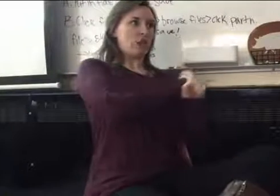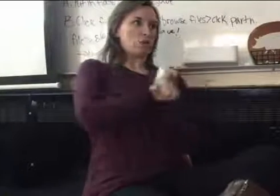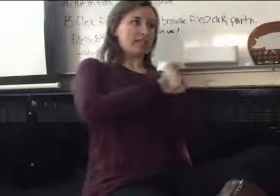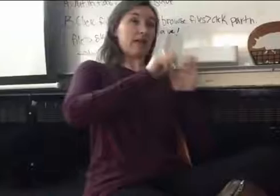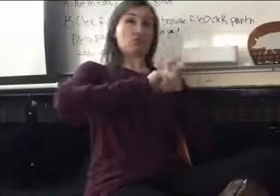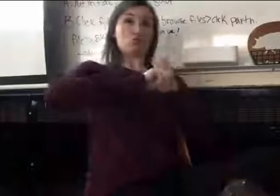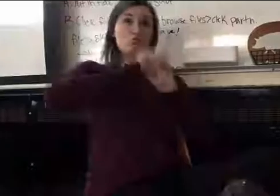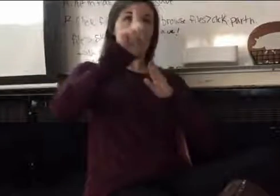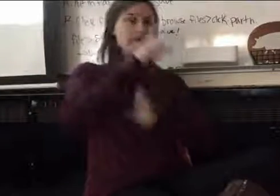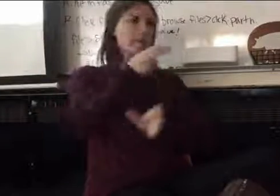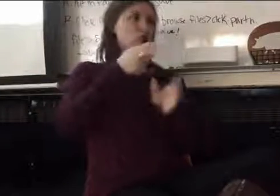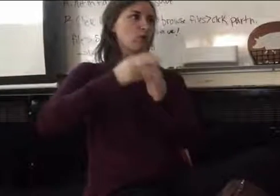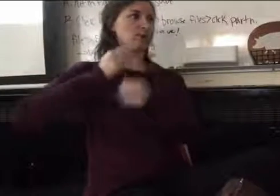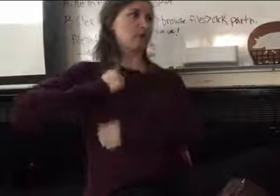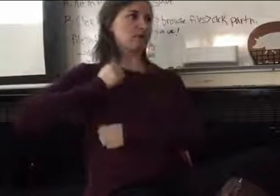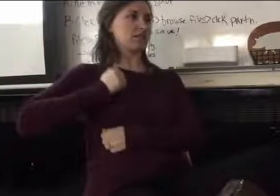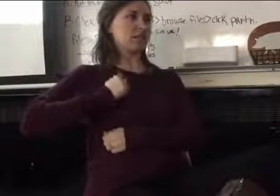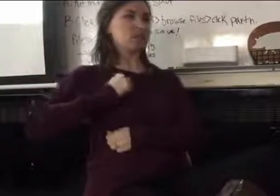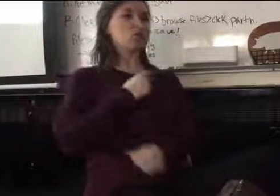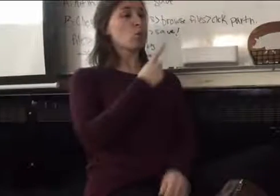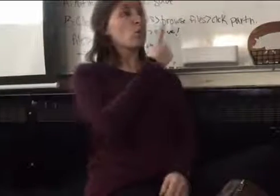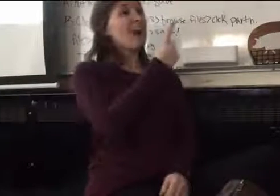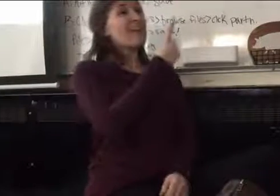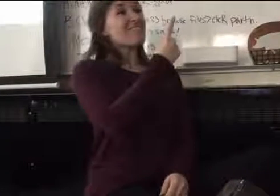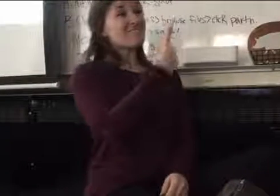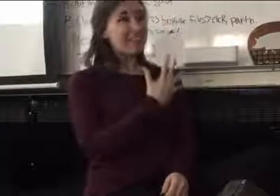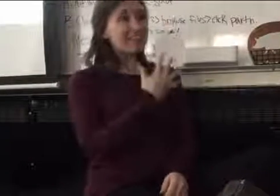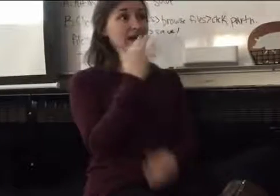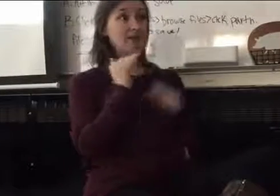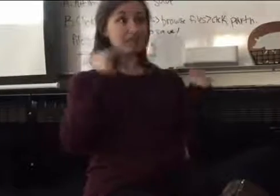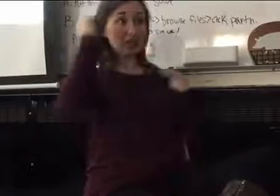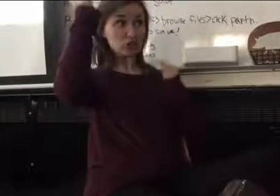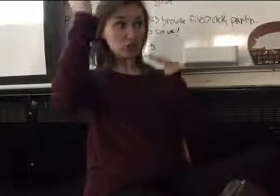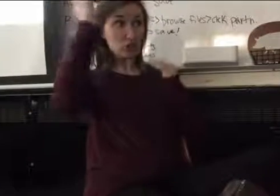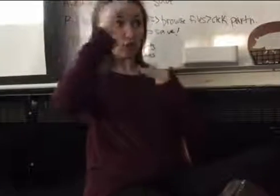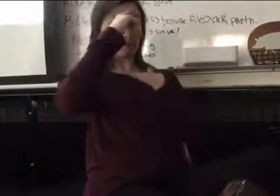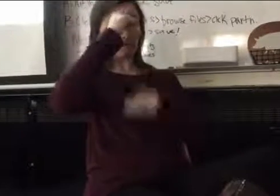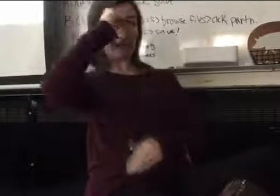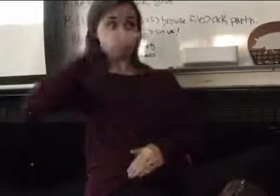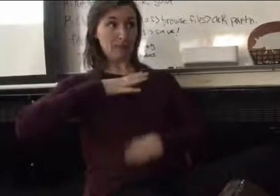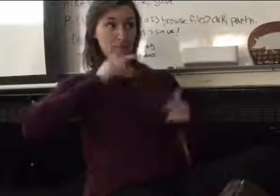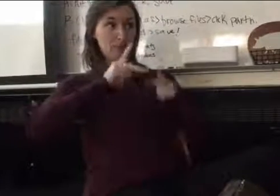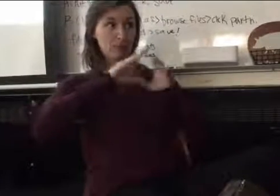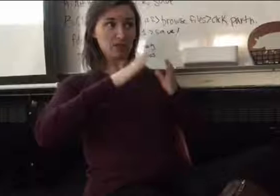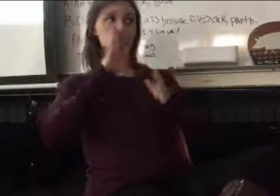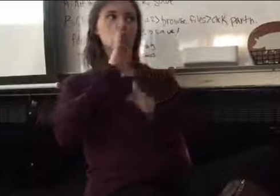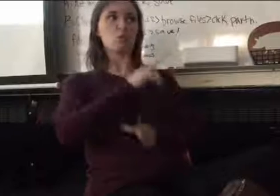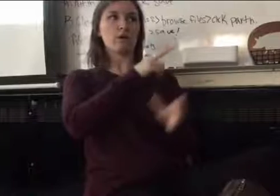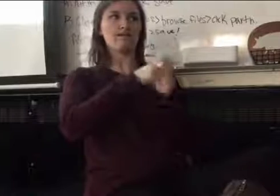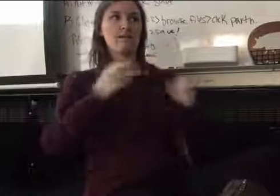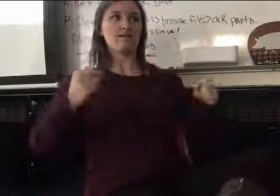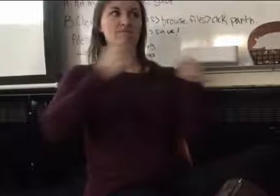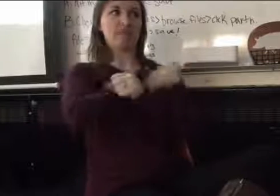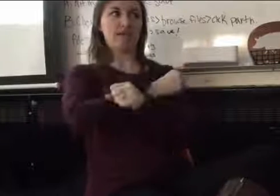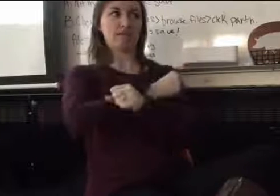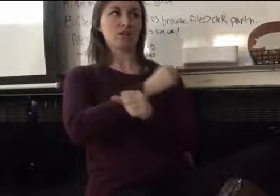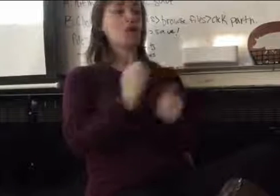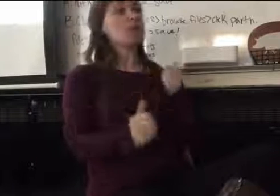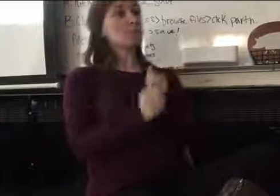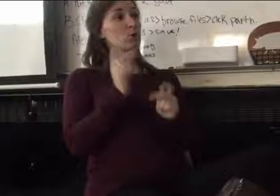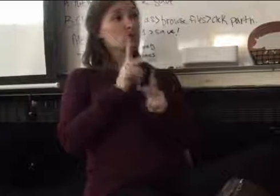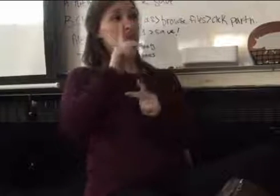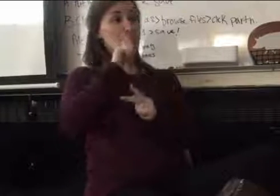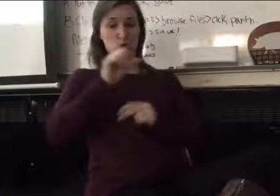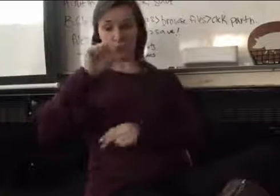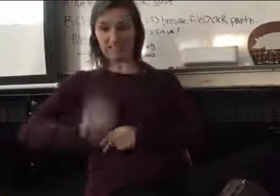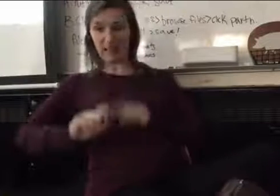1/5 of the adult male black population is going to fight in this war. The vast majority are runaway slaves who come to the North in order to be able